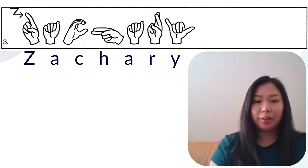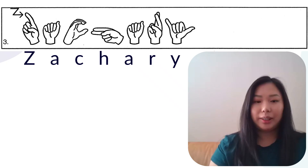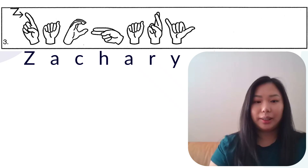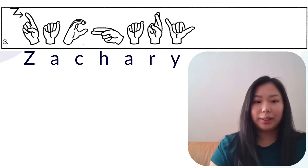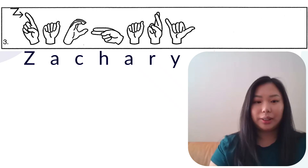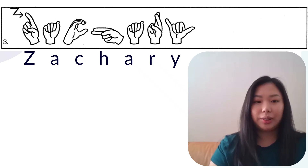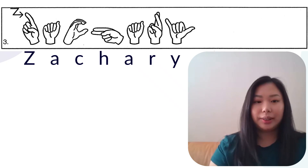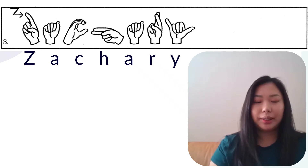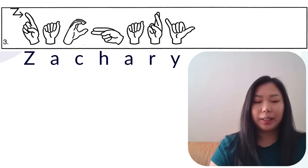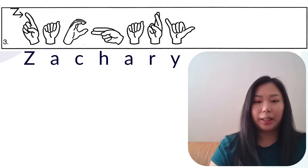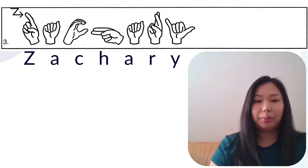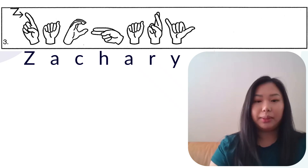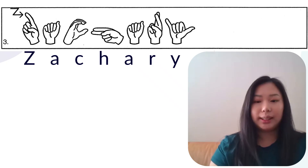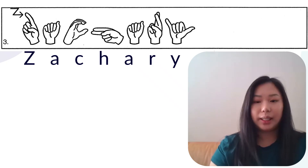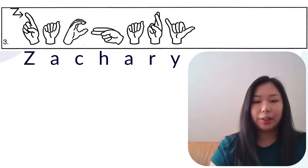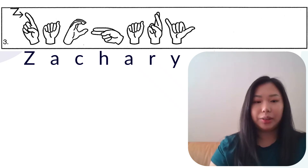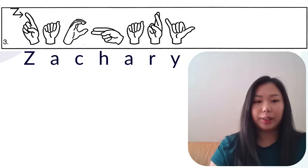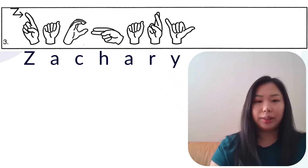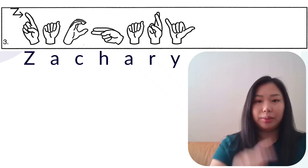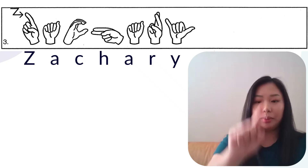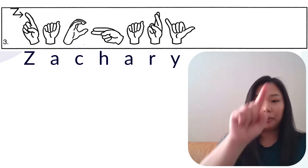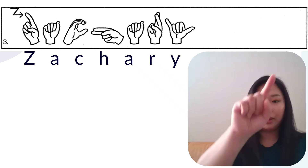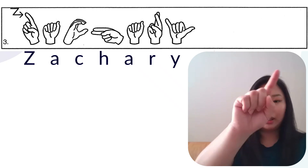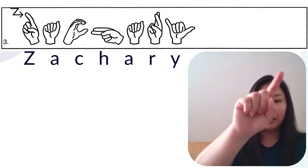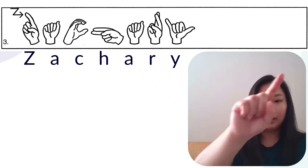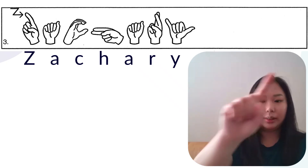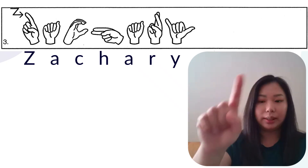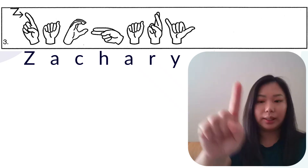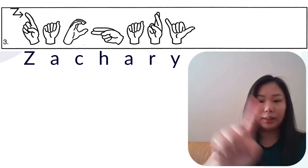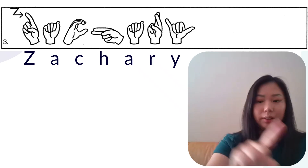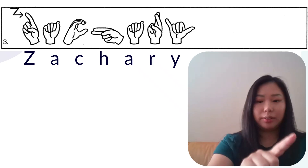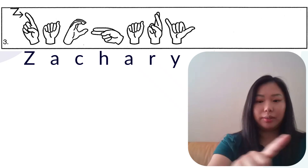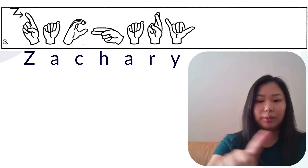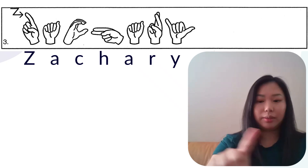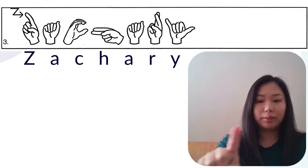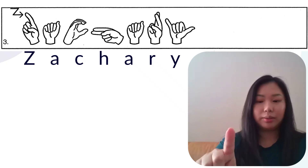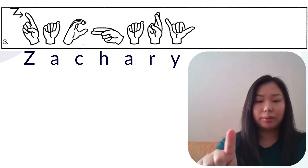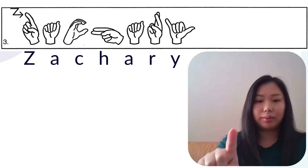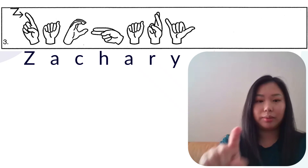The correct answer is the name Zachary.